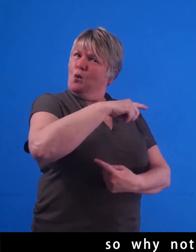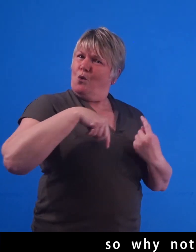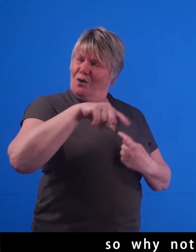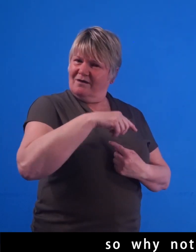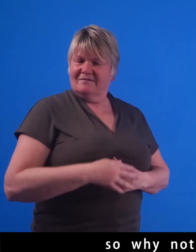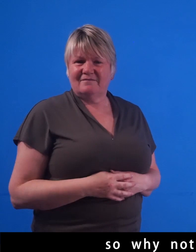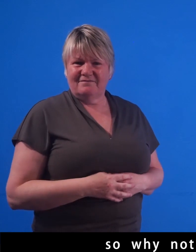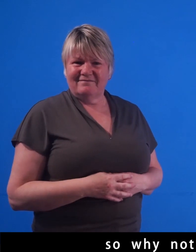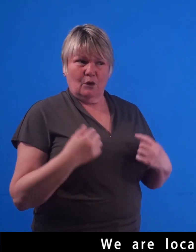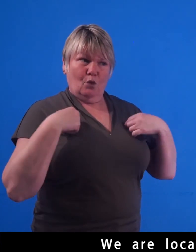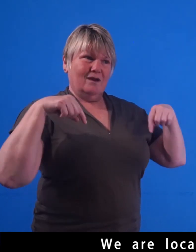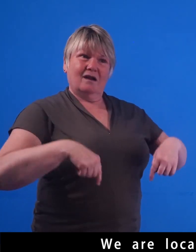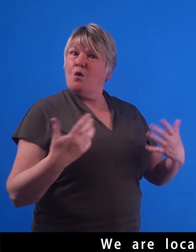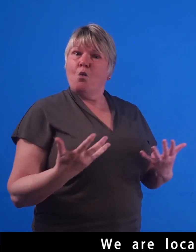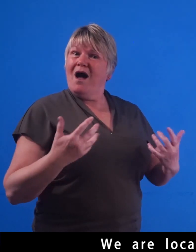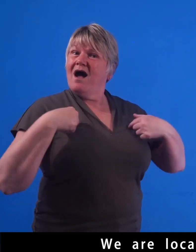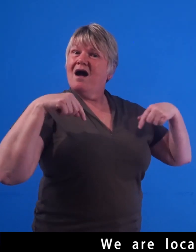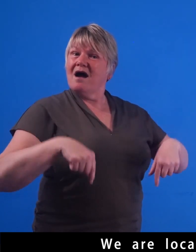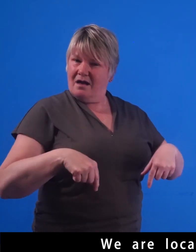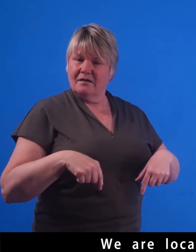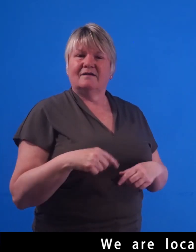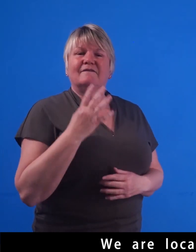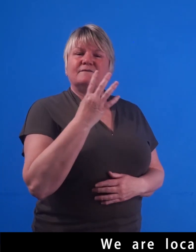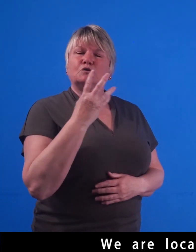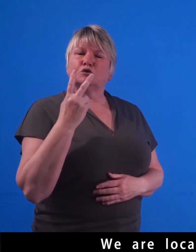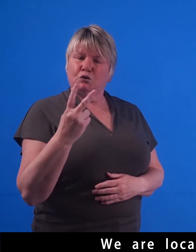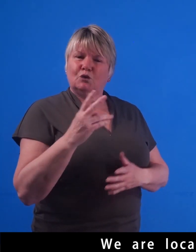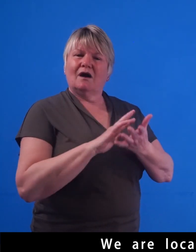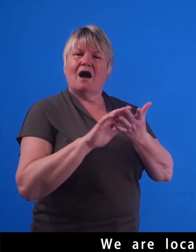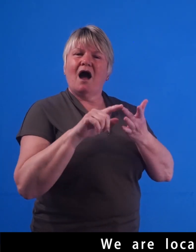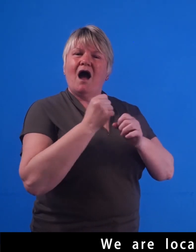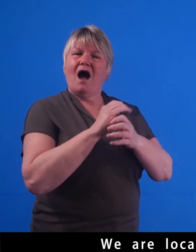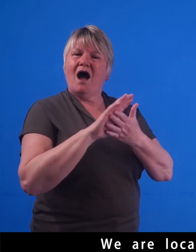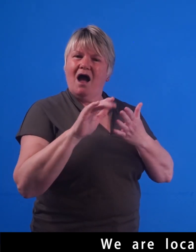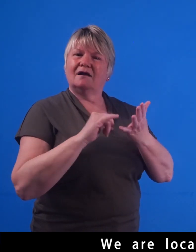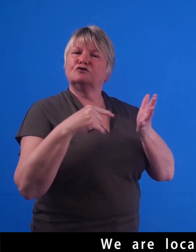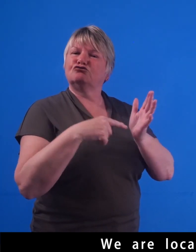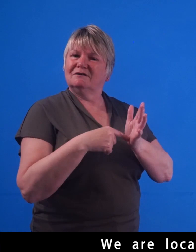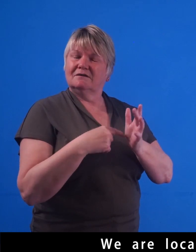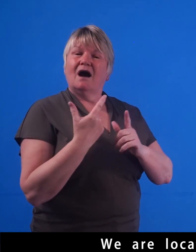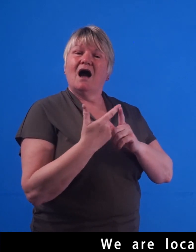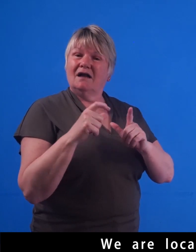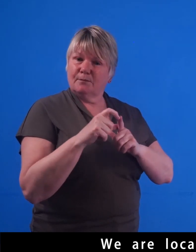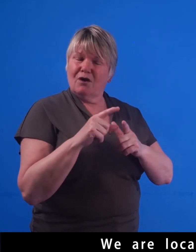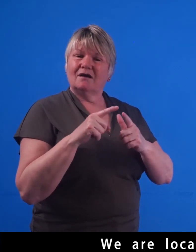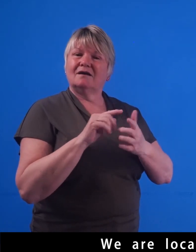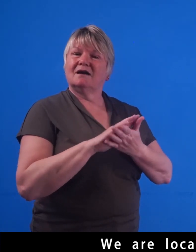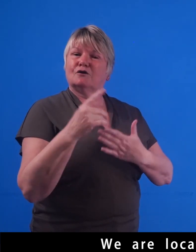visit soon? We are located at 42 High Street, Edinburgh,